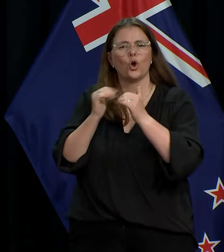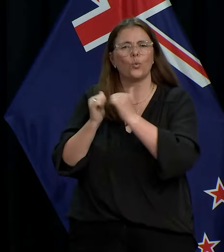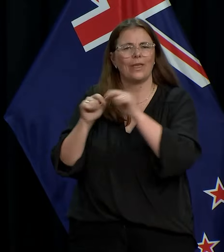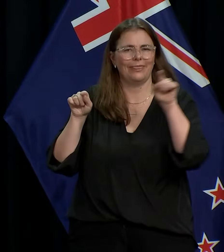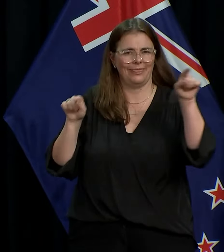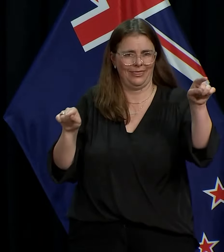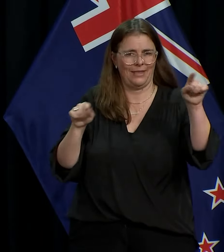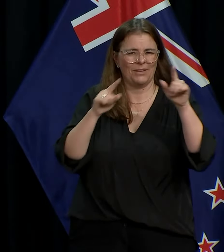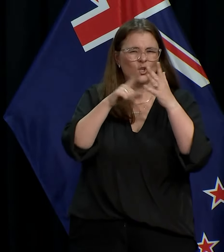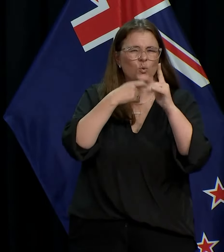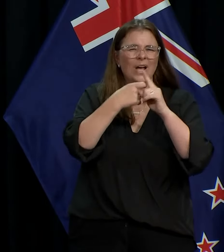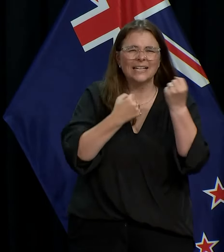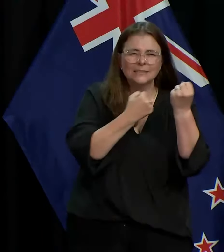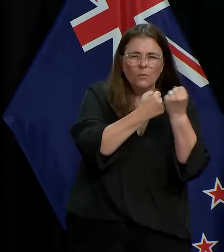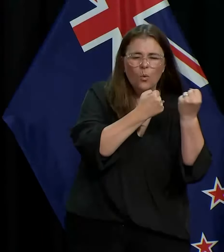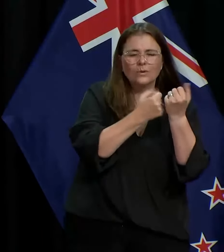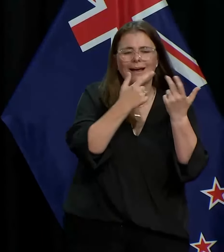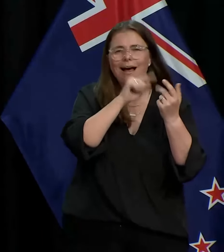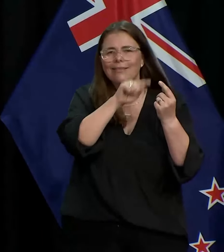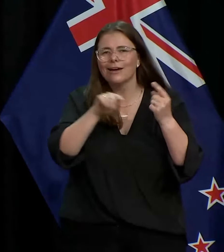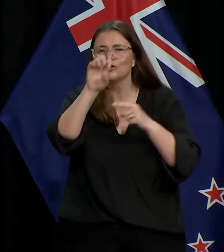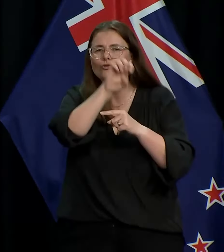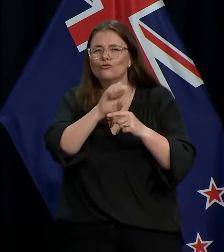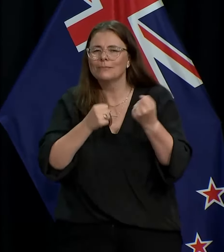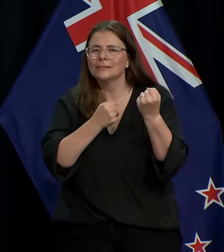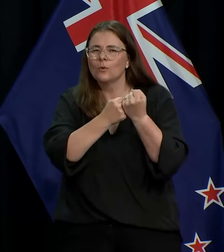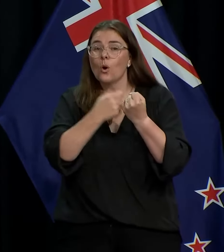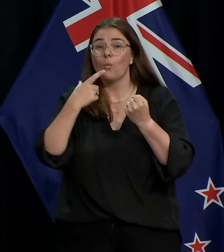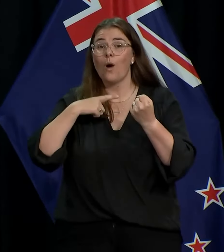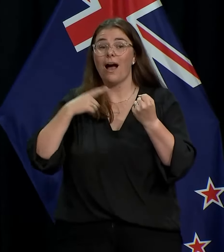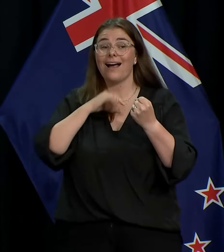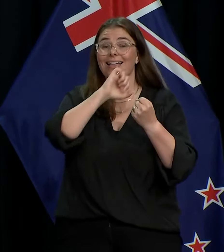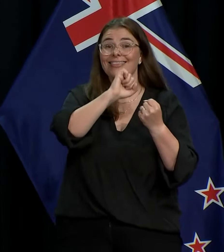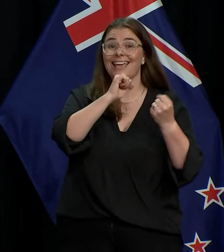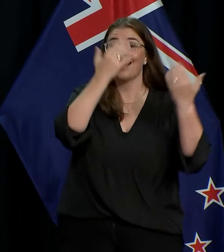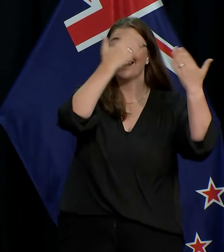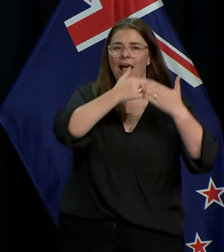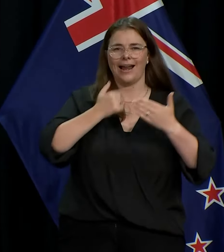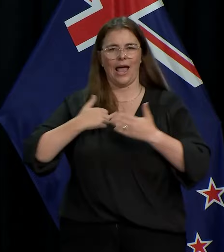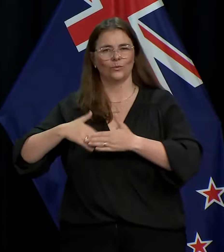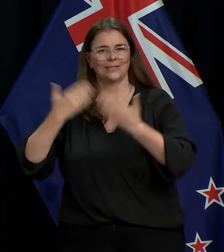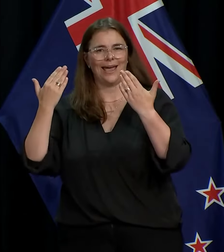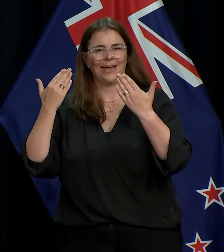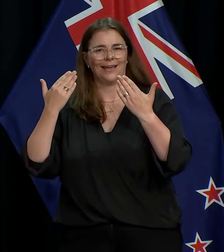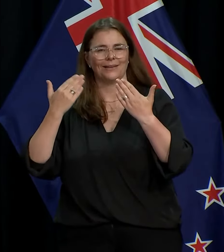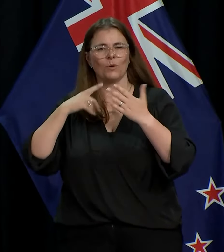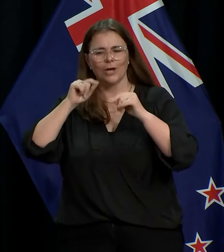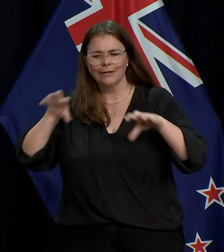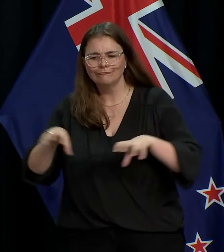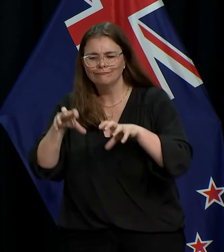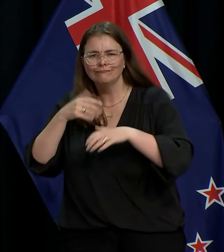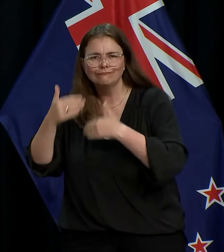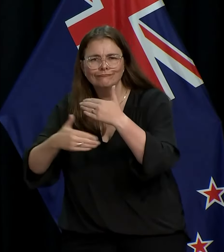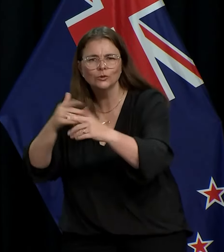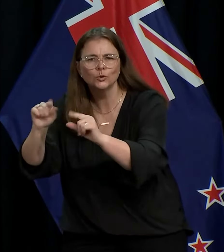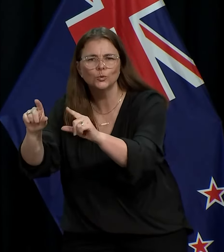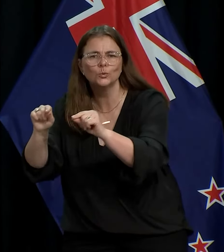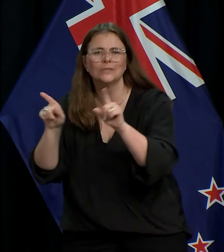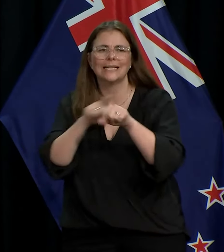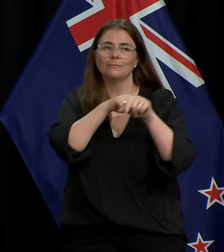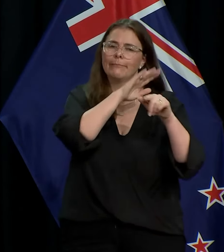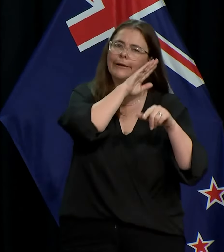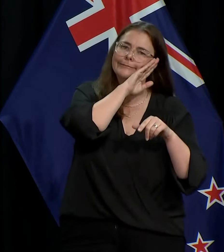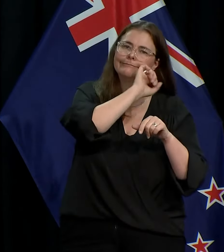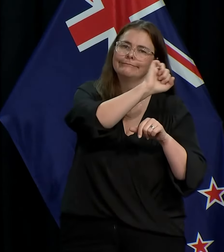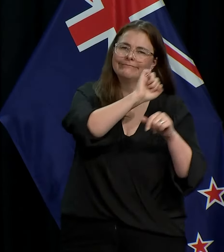other European partners, taking advantage of the time zone difference to help with key tasks during their nighttime and